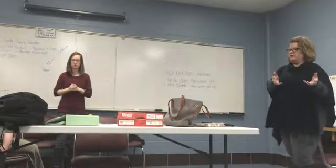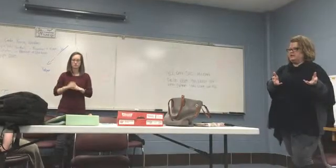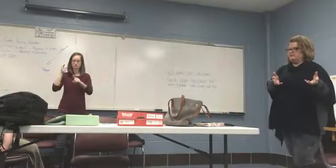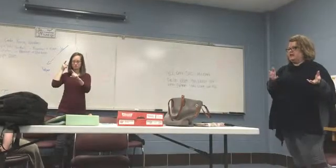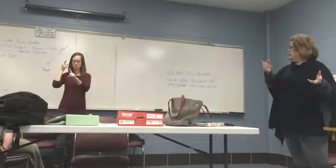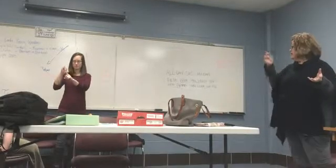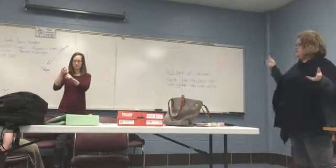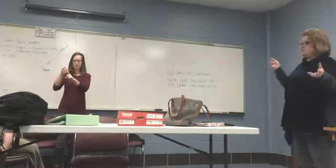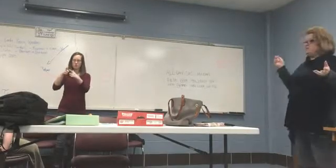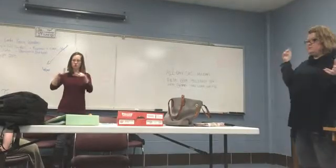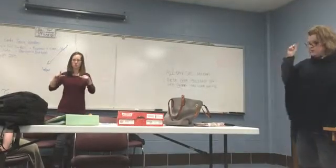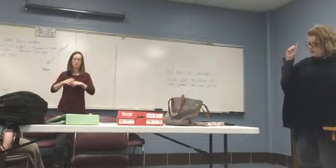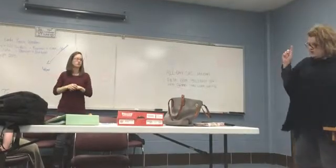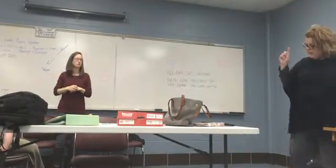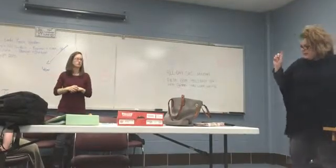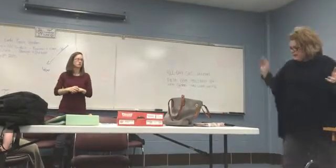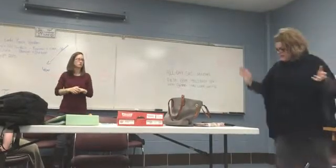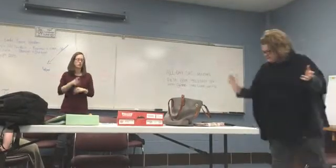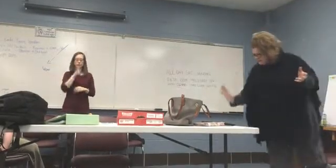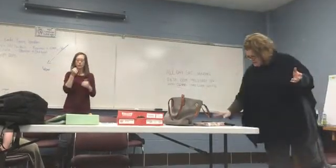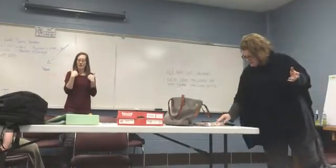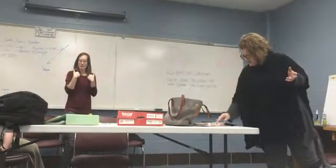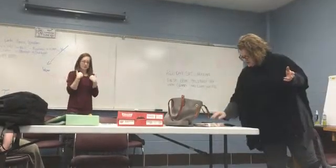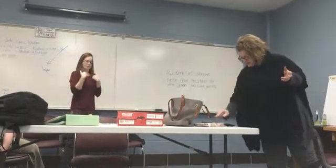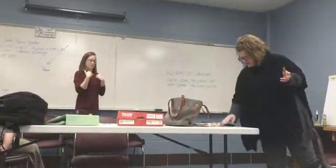language of English for this one. So who has the other blue?